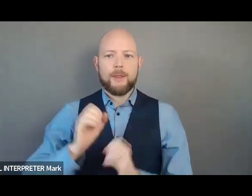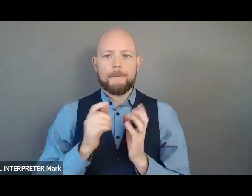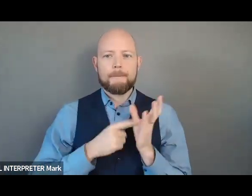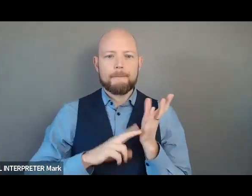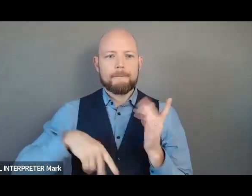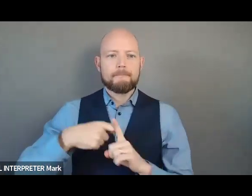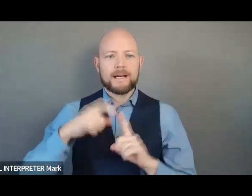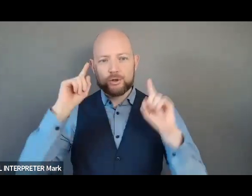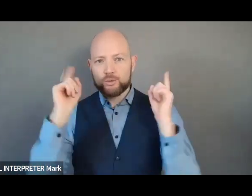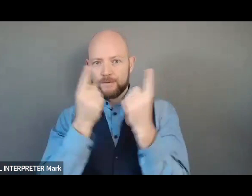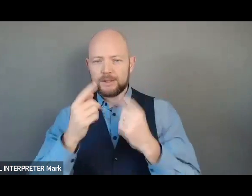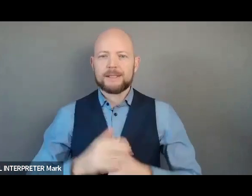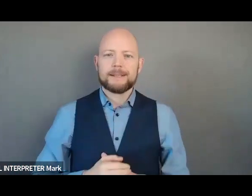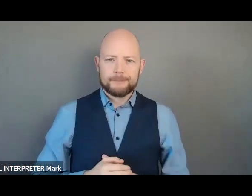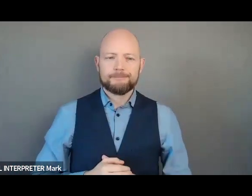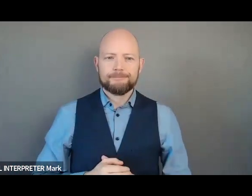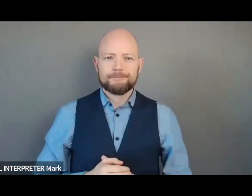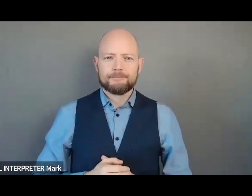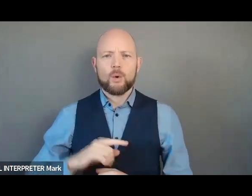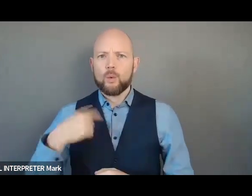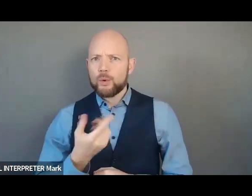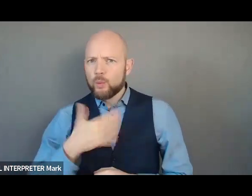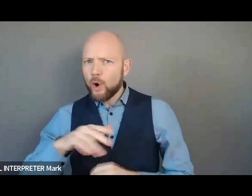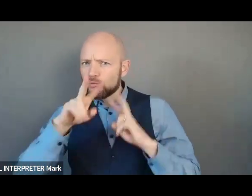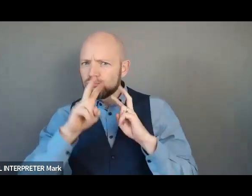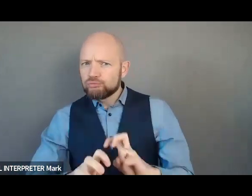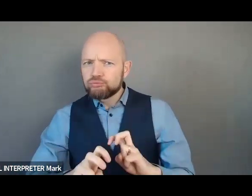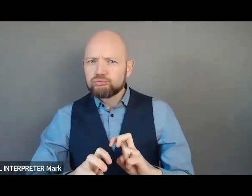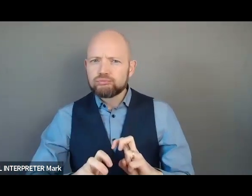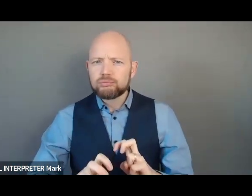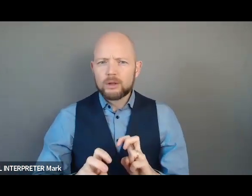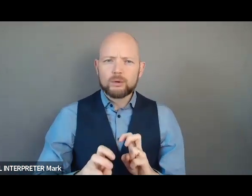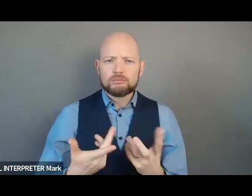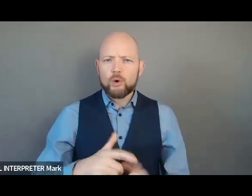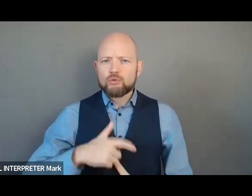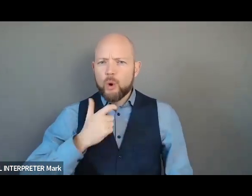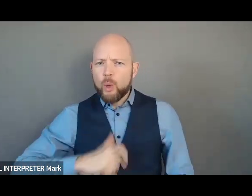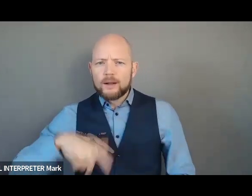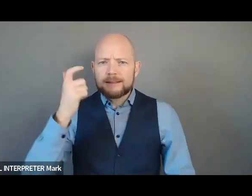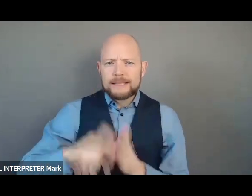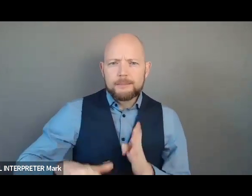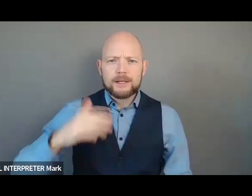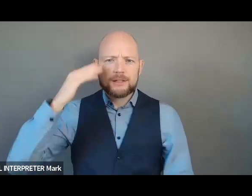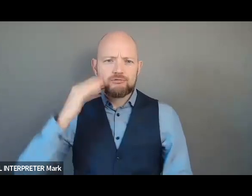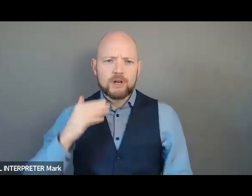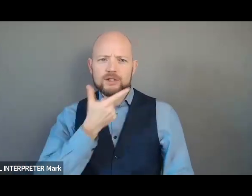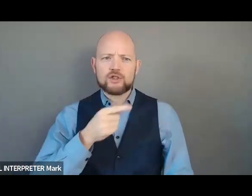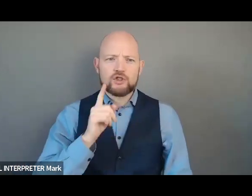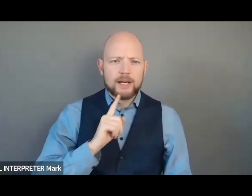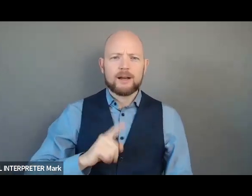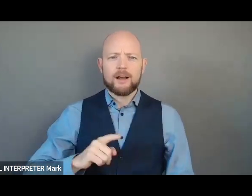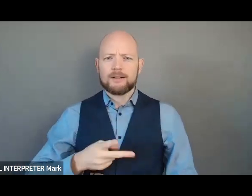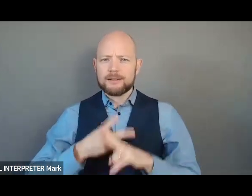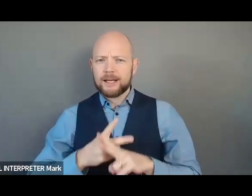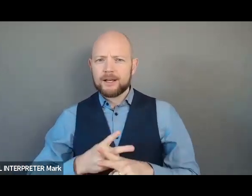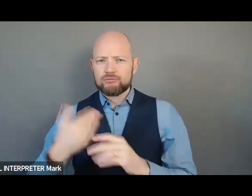of disability, race, gender, and caring responsibilities, and how they all interact with each